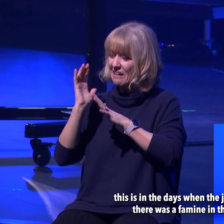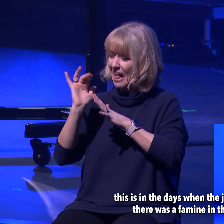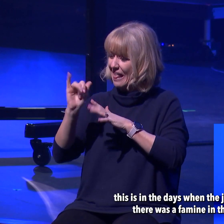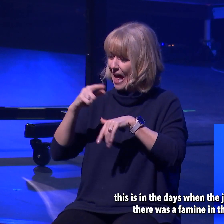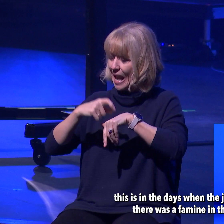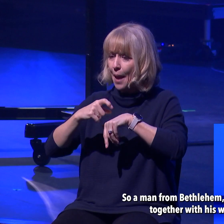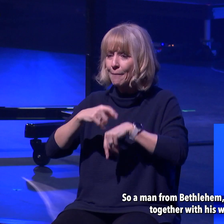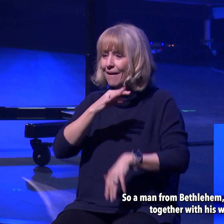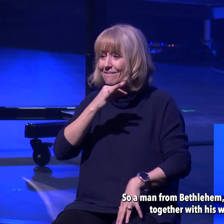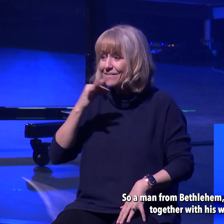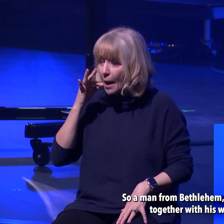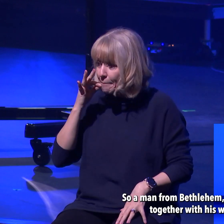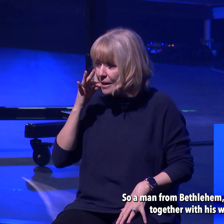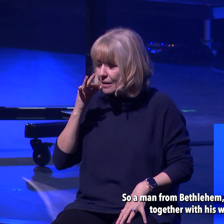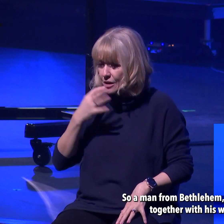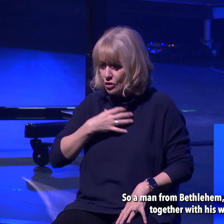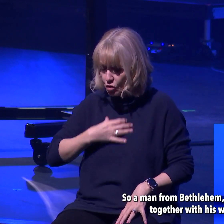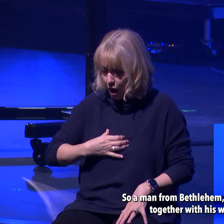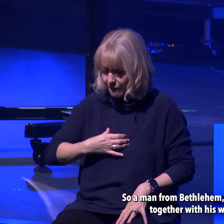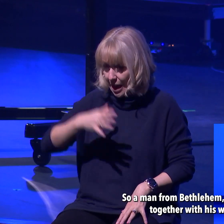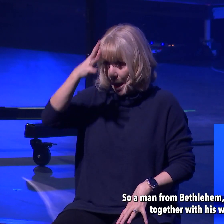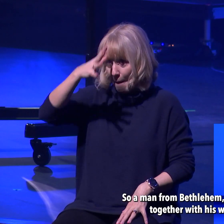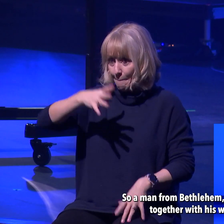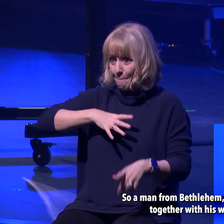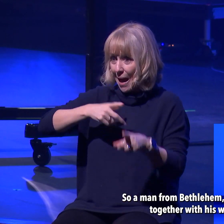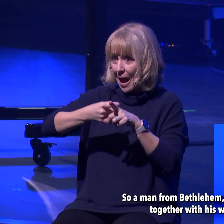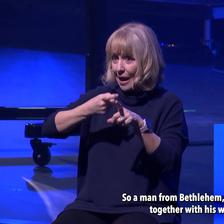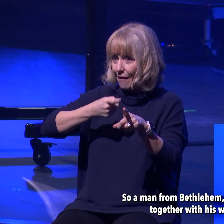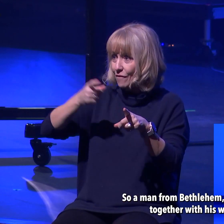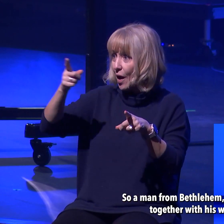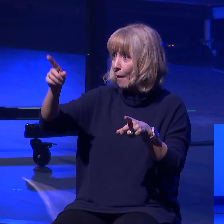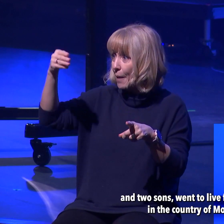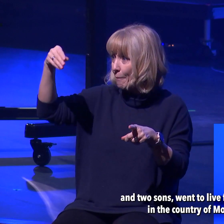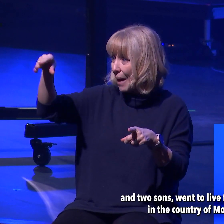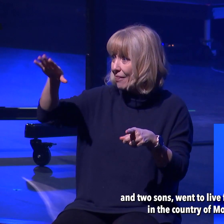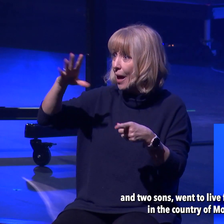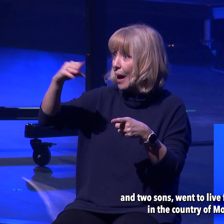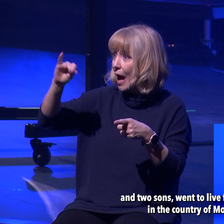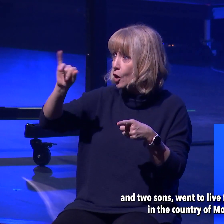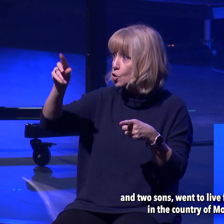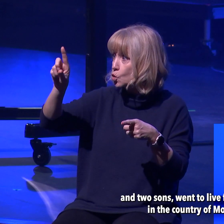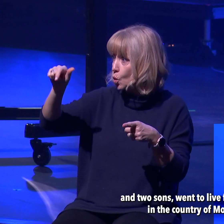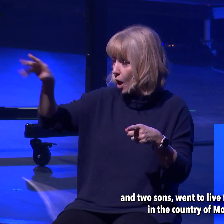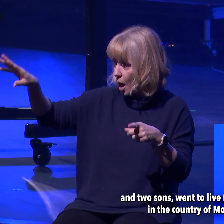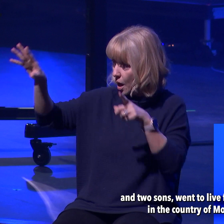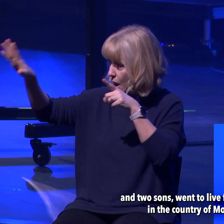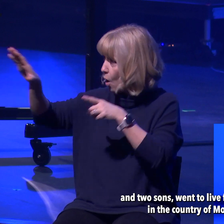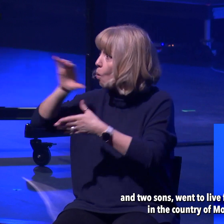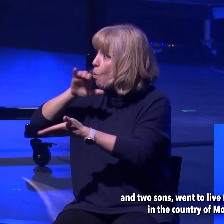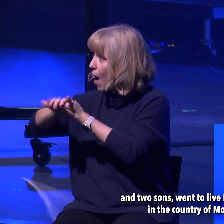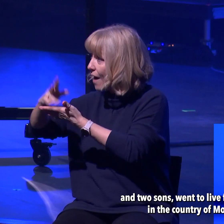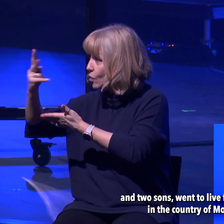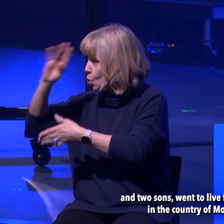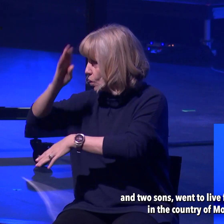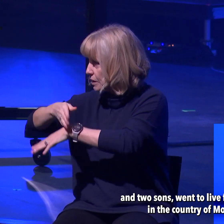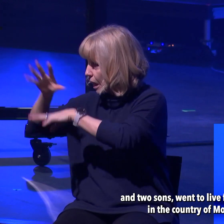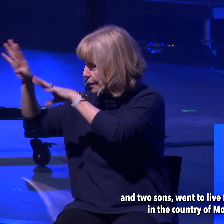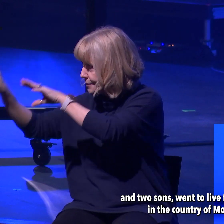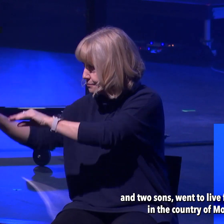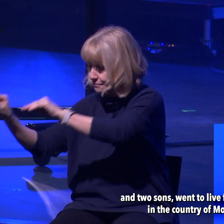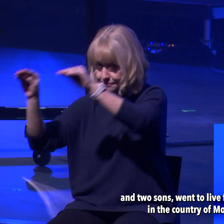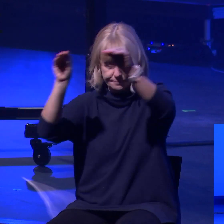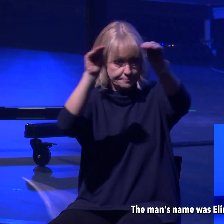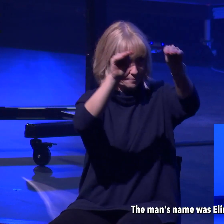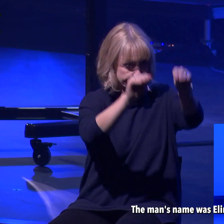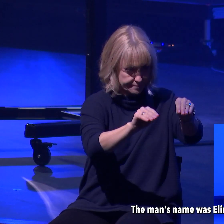in the land. So a man from Bethlehem in Judah, together with his wife and 2 sons, went to live for a while in the country of